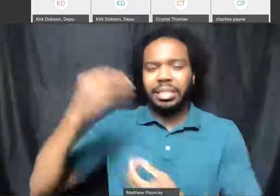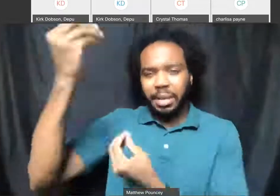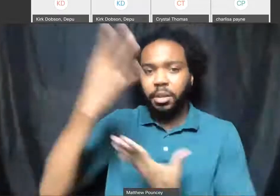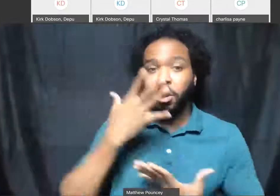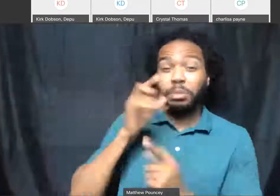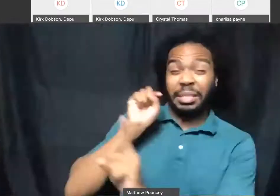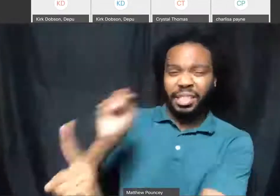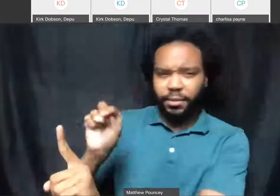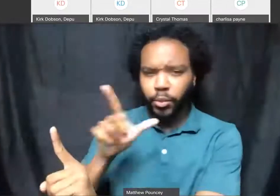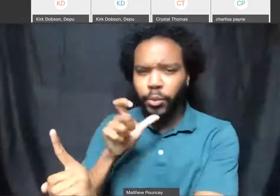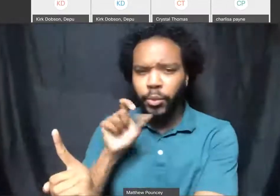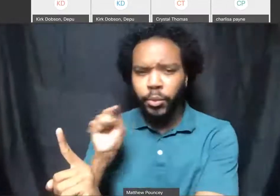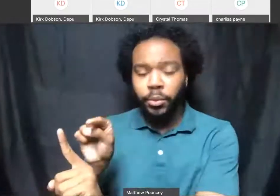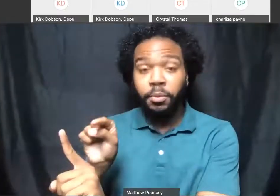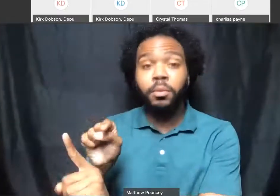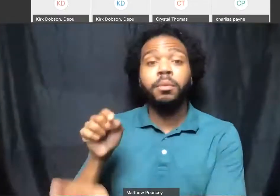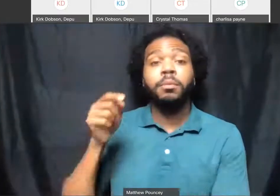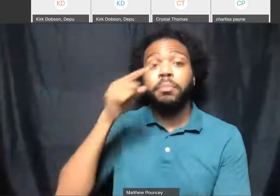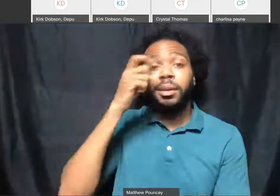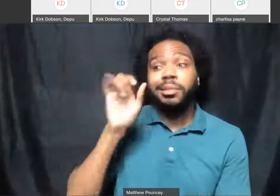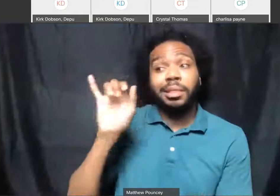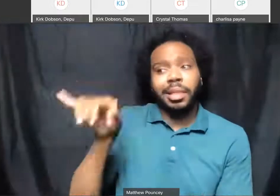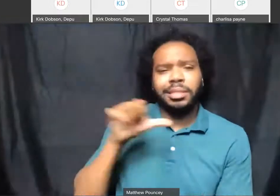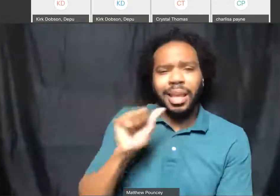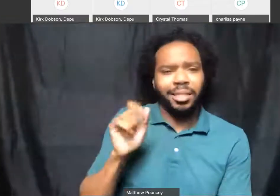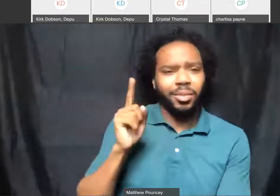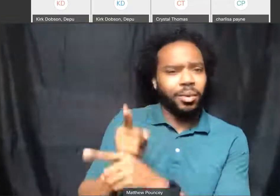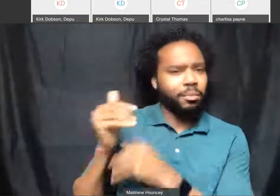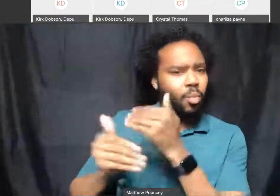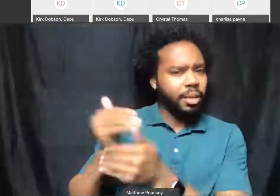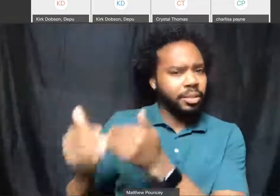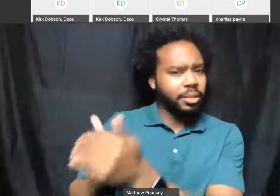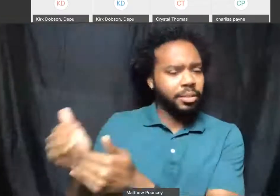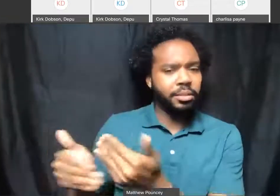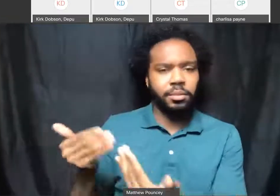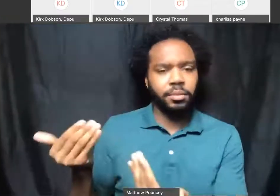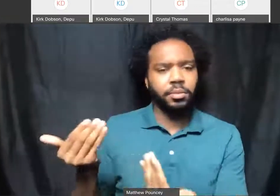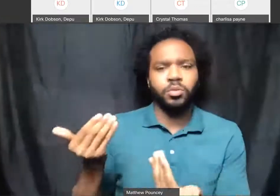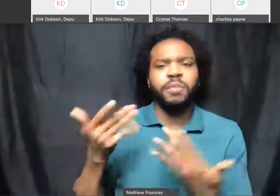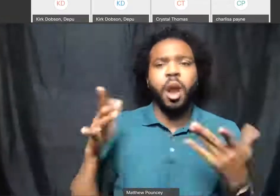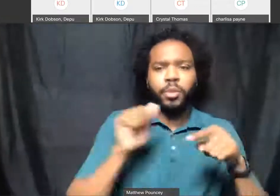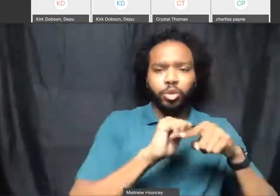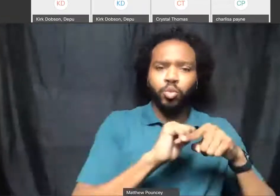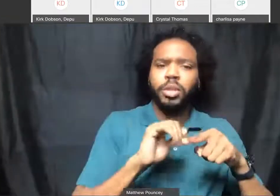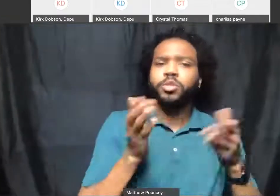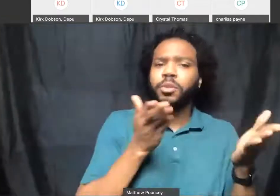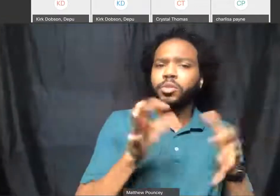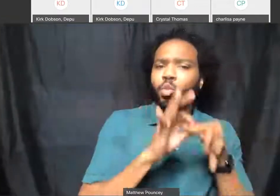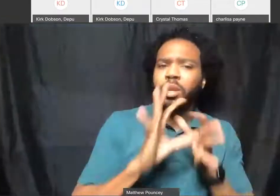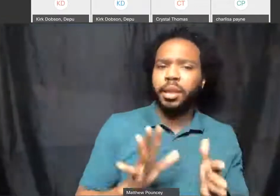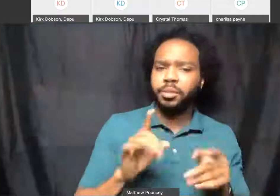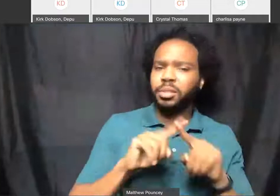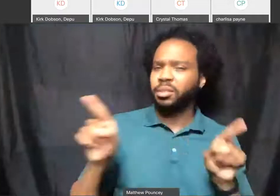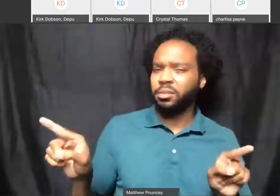is, because that is not the process that we train service coordinators to operate under. And